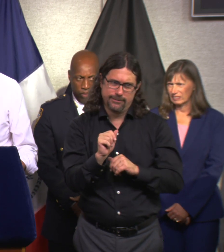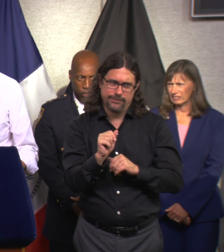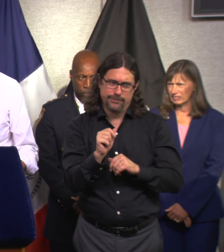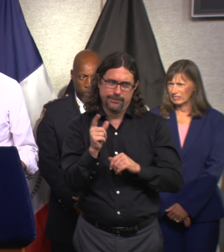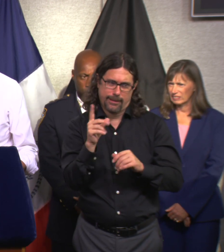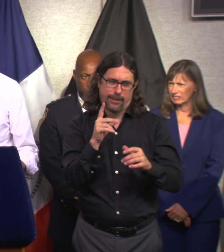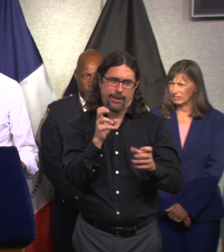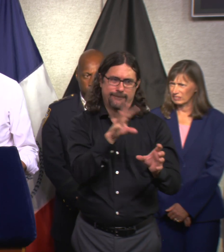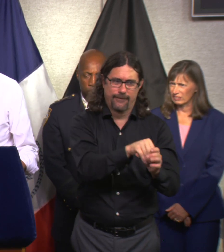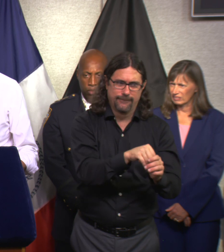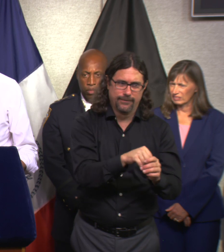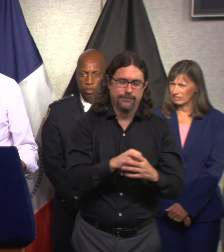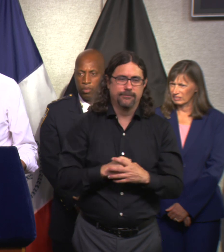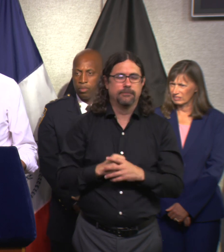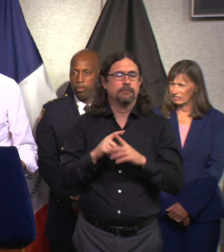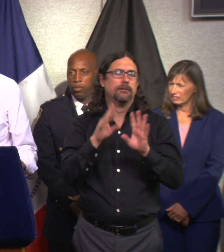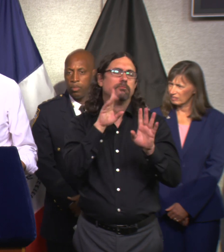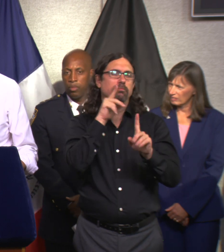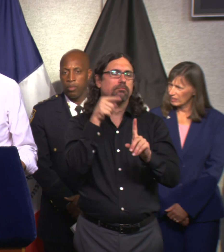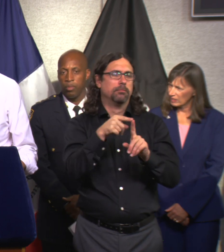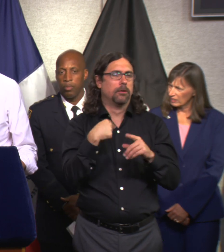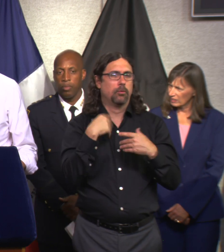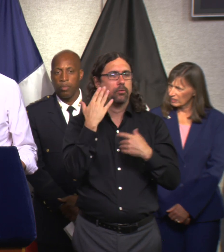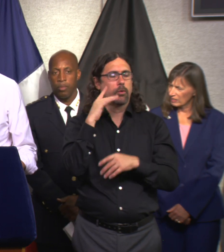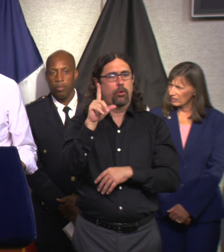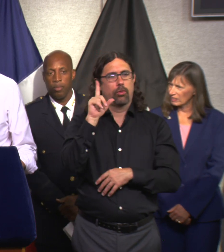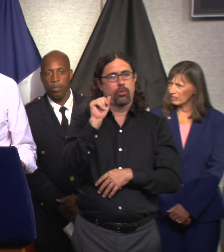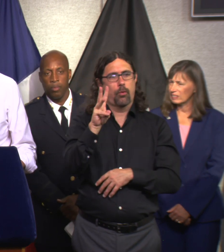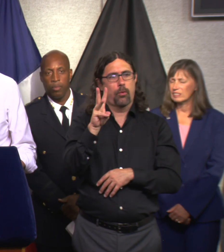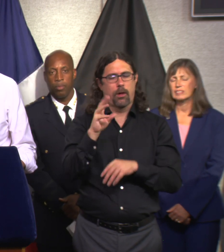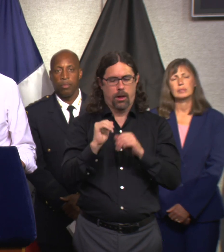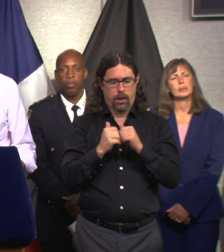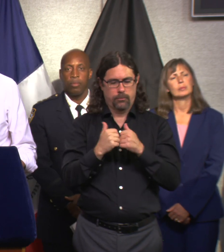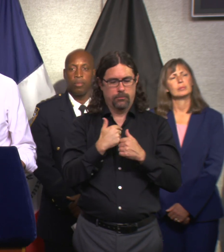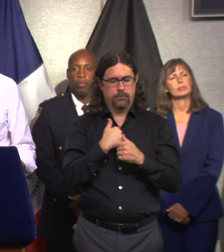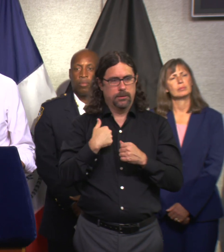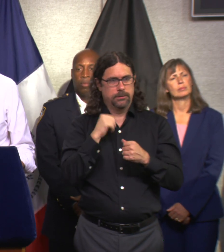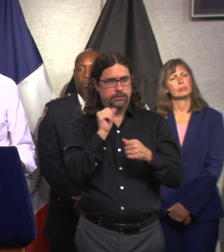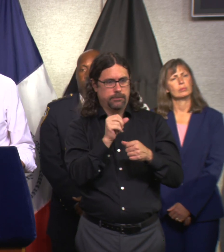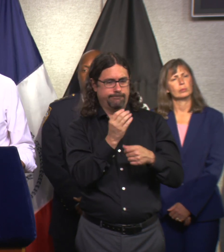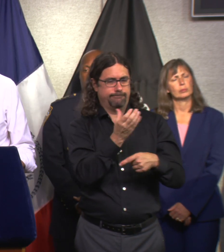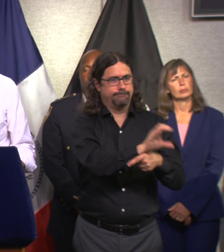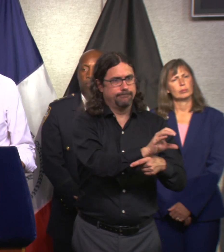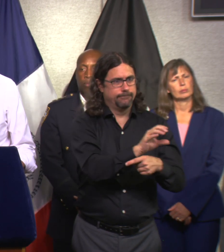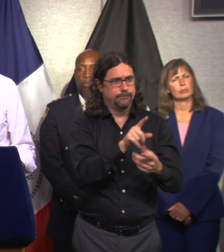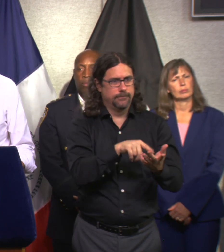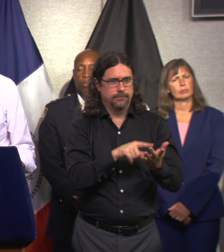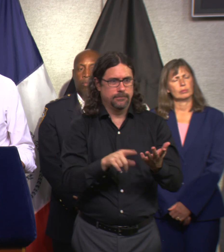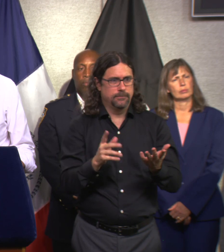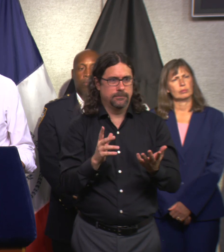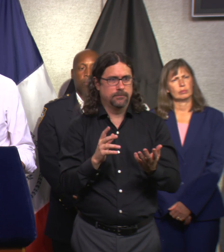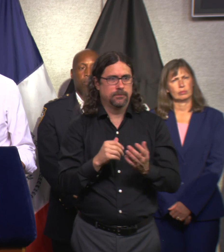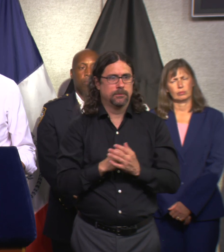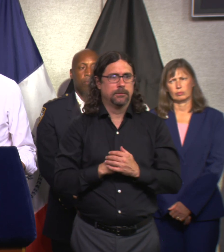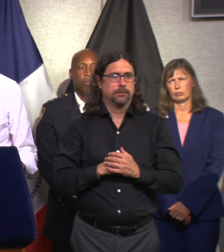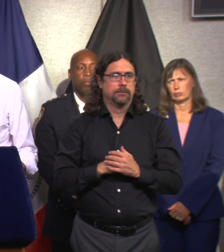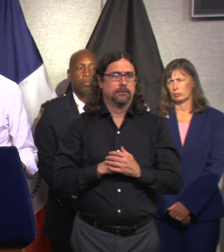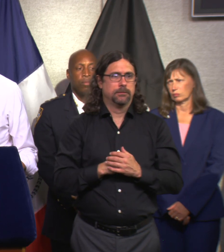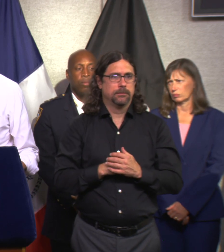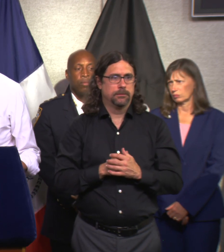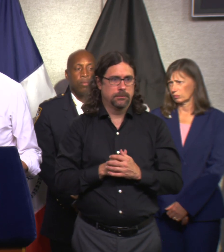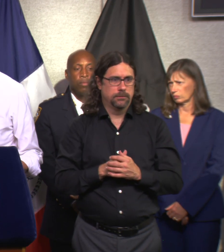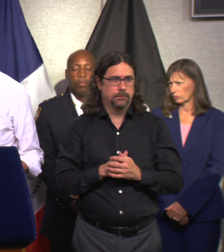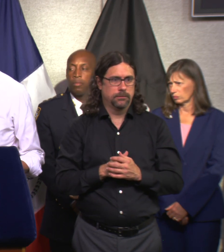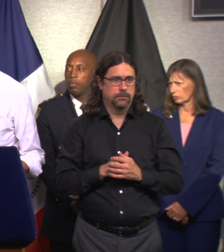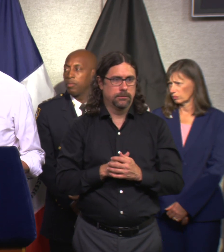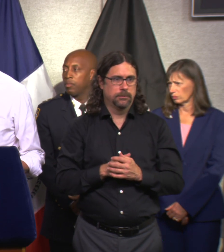great question. Again, we have not had a heat emergency like this that has begged that question in the last 5.5 years. So